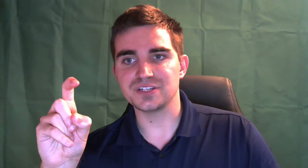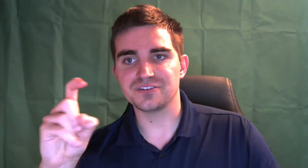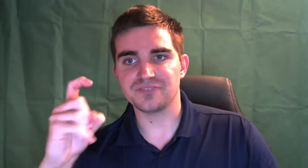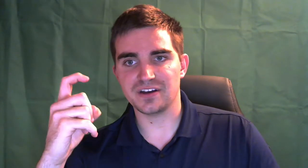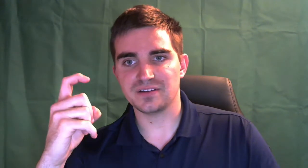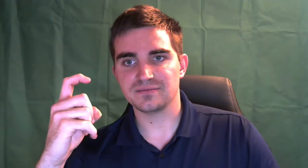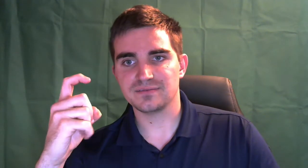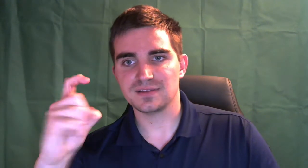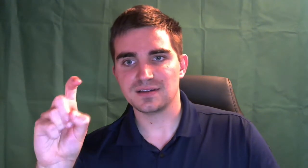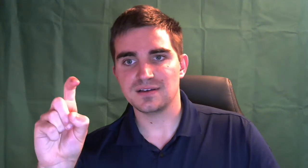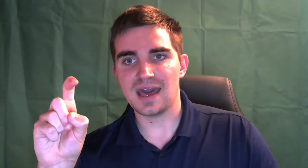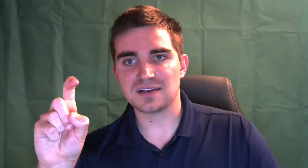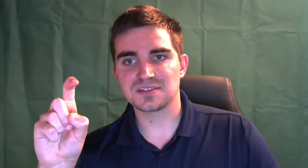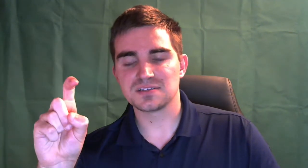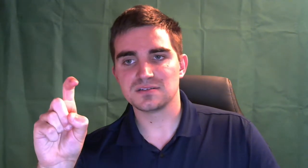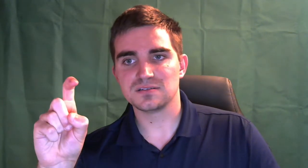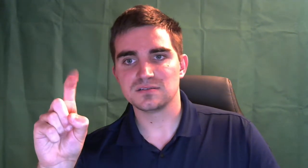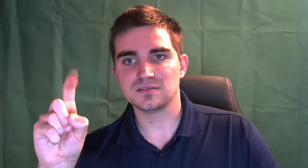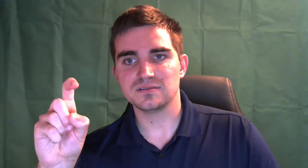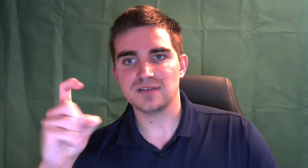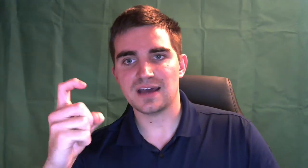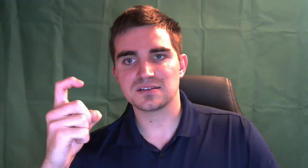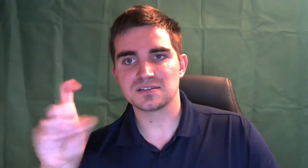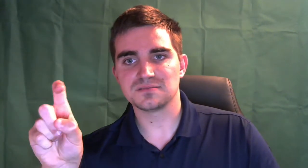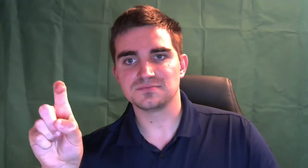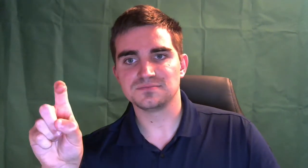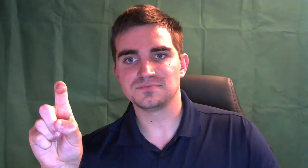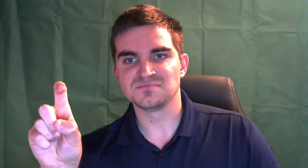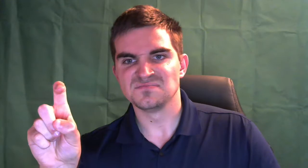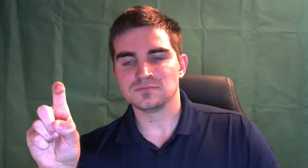finger. X. X.